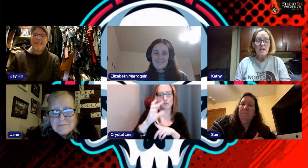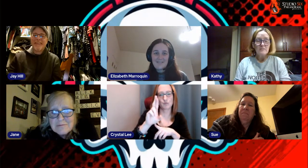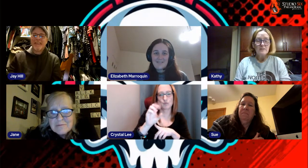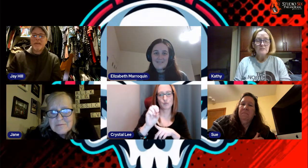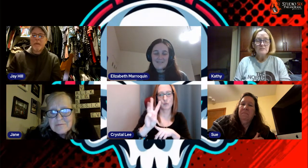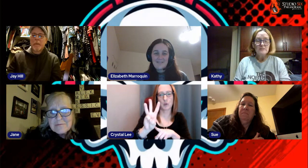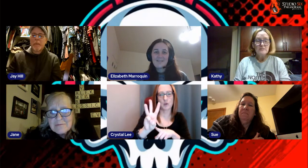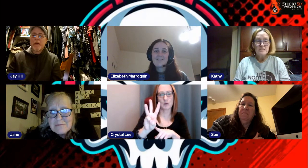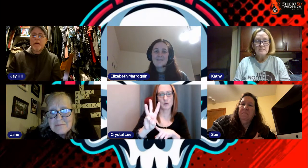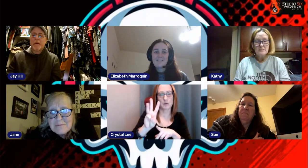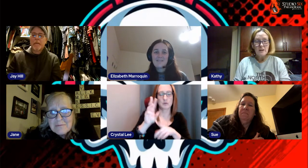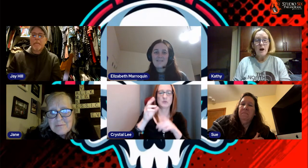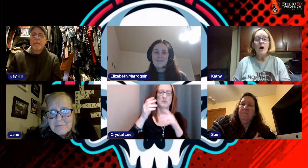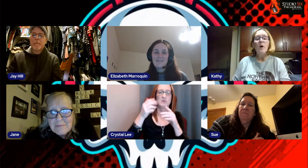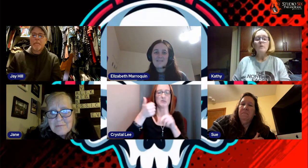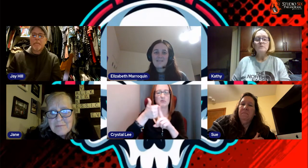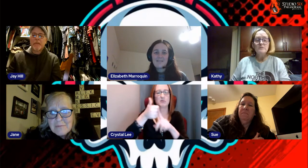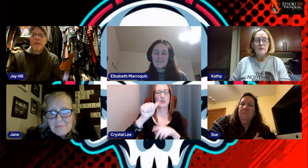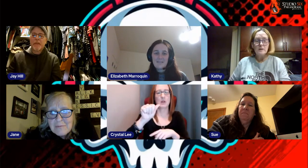So tell them.